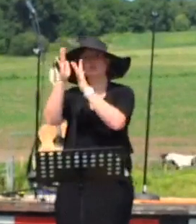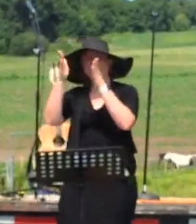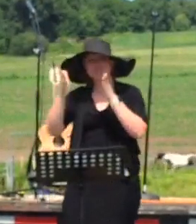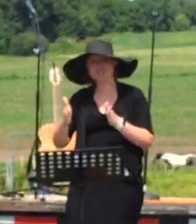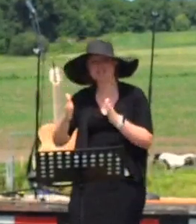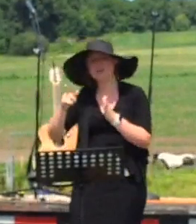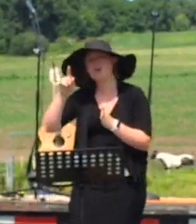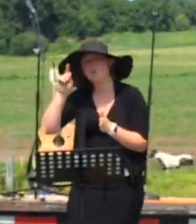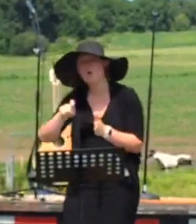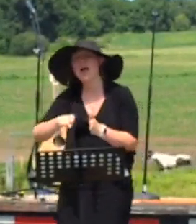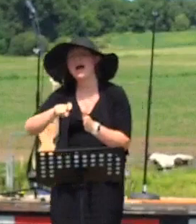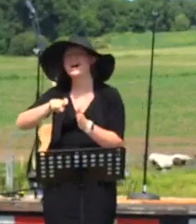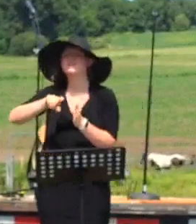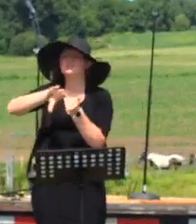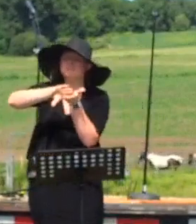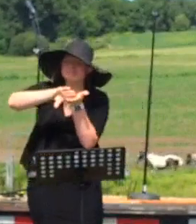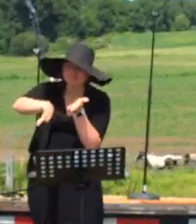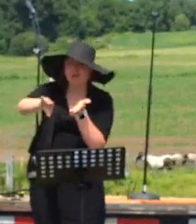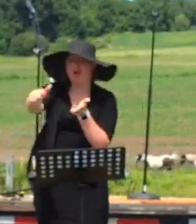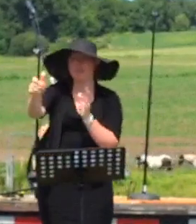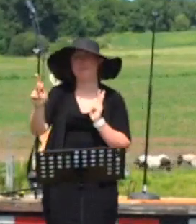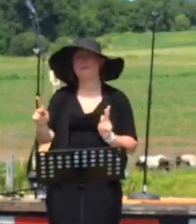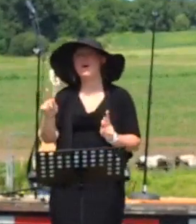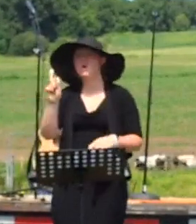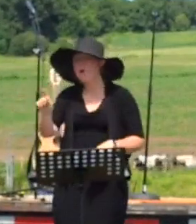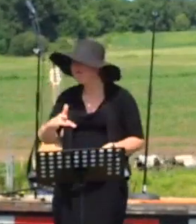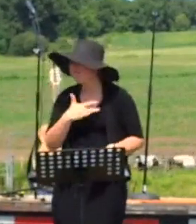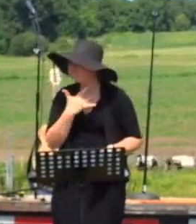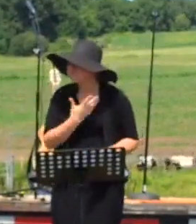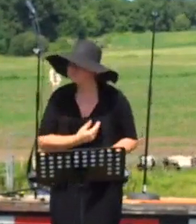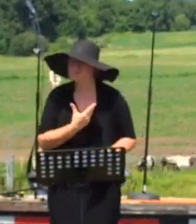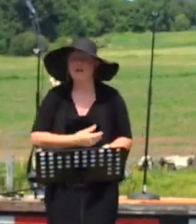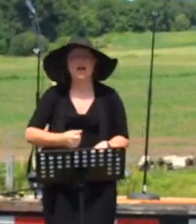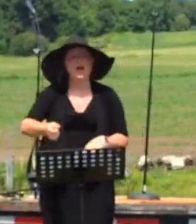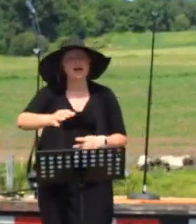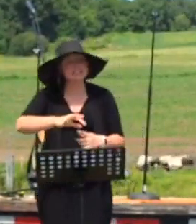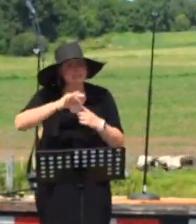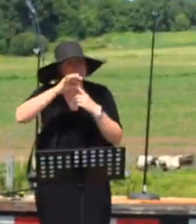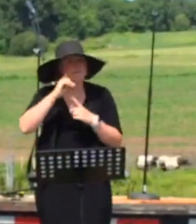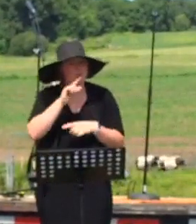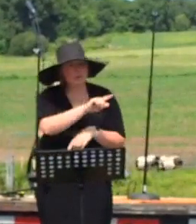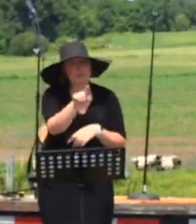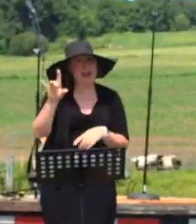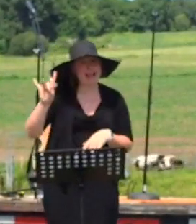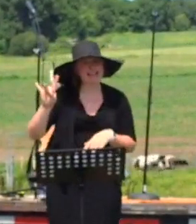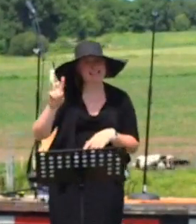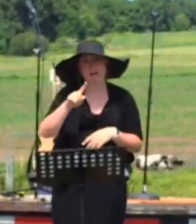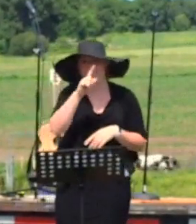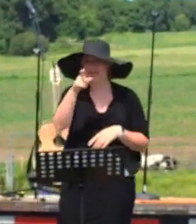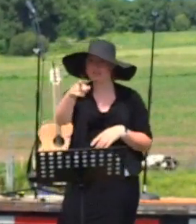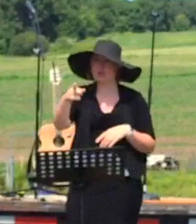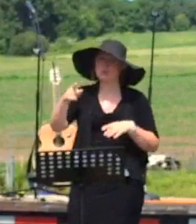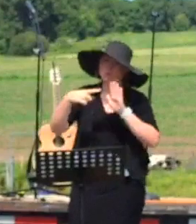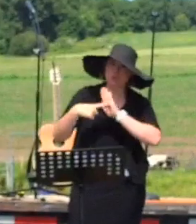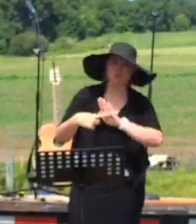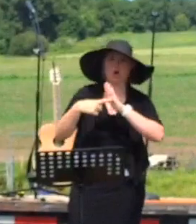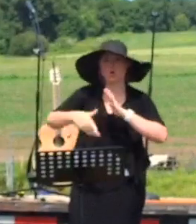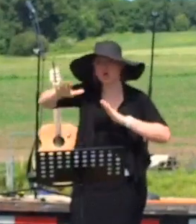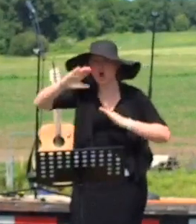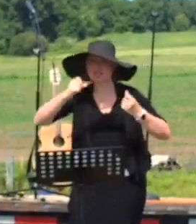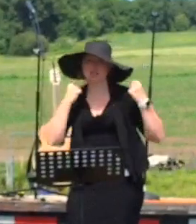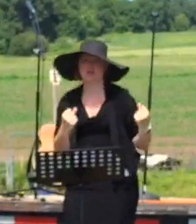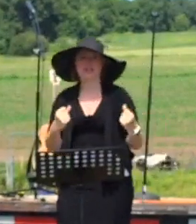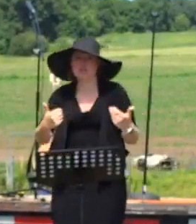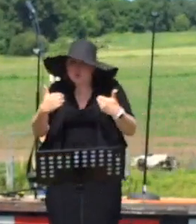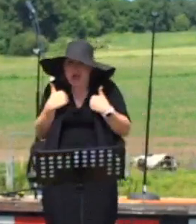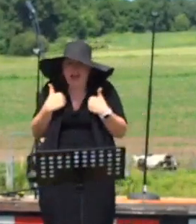God's mercy to others. And that especially goes for you eights, because you can wield God's strength. You have the